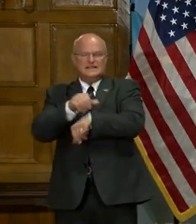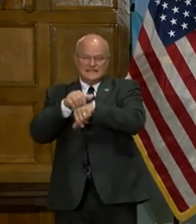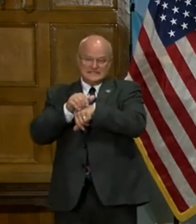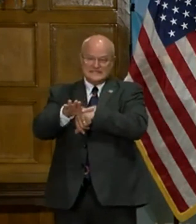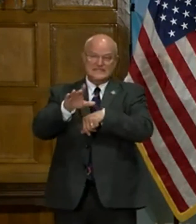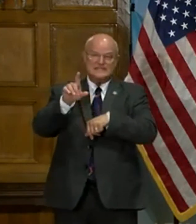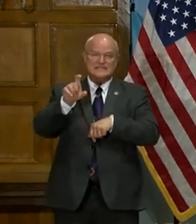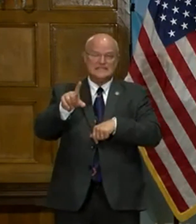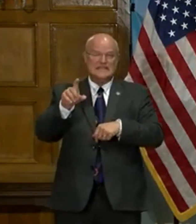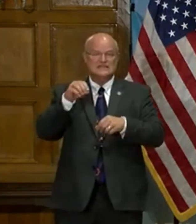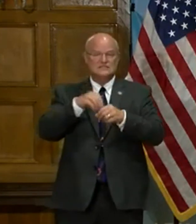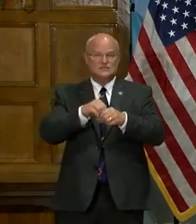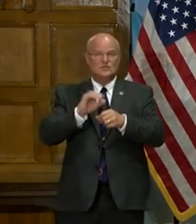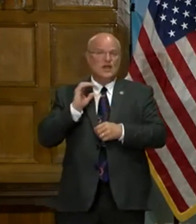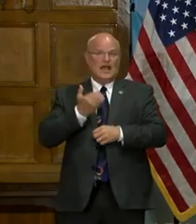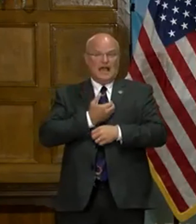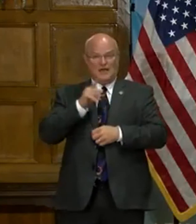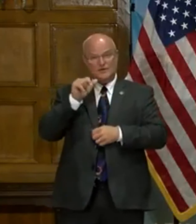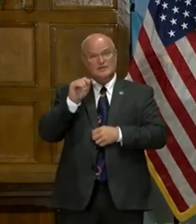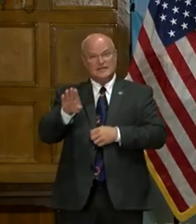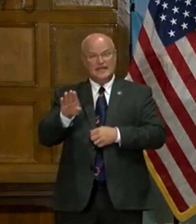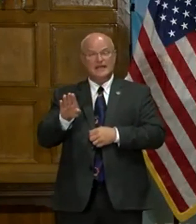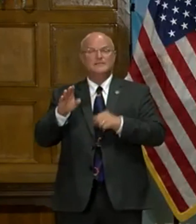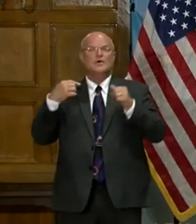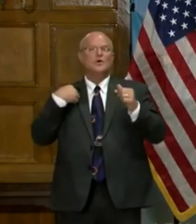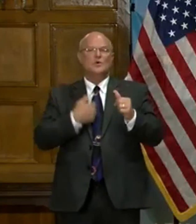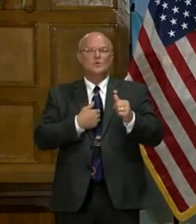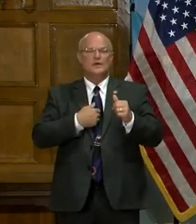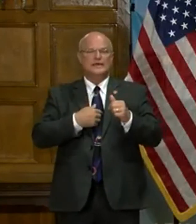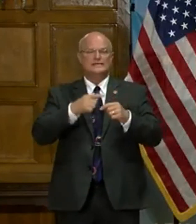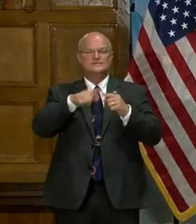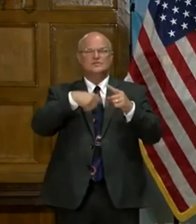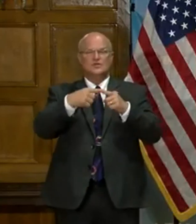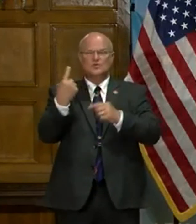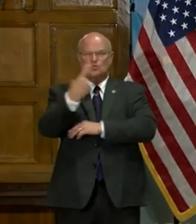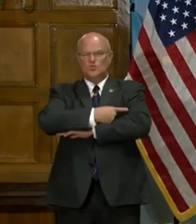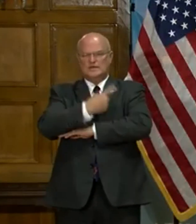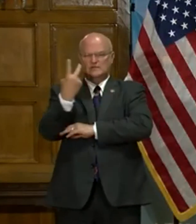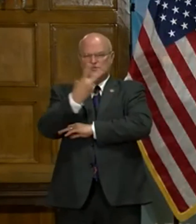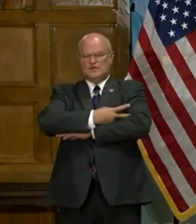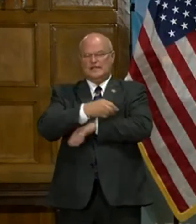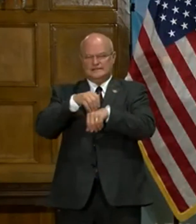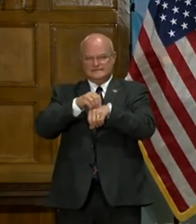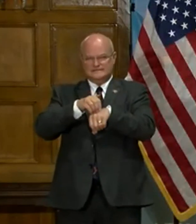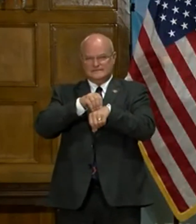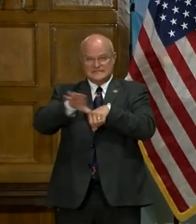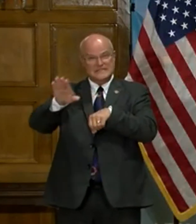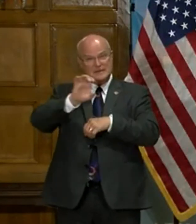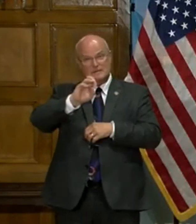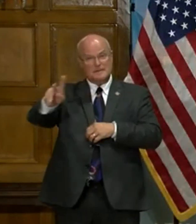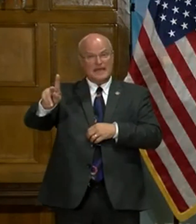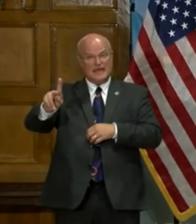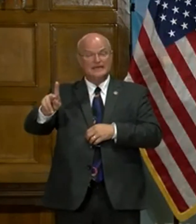test swab into our lab. We can turn that around in a day or two and get the results back.